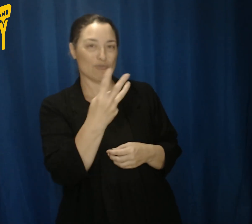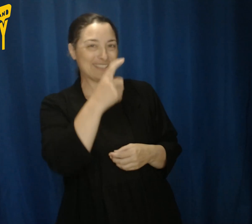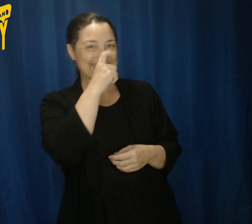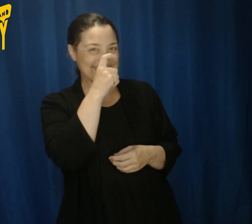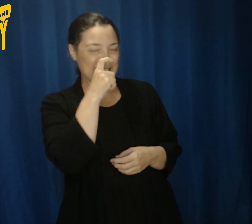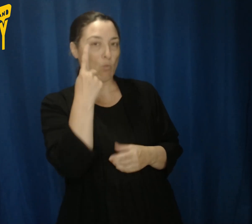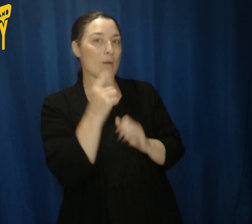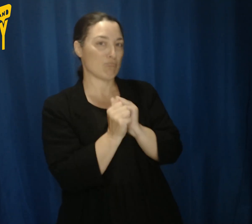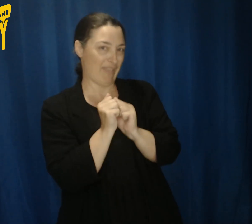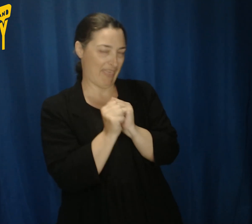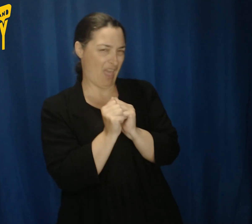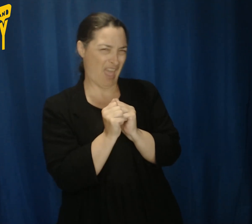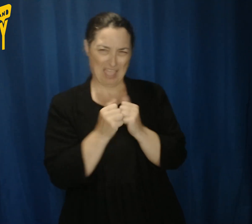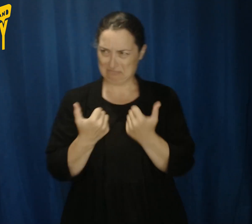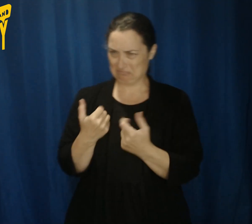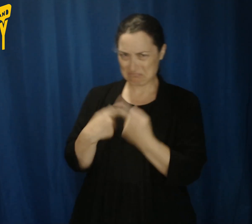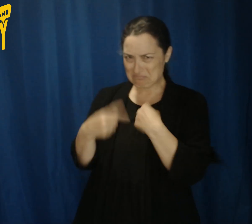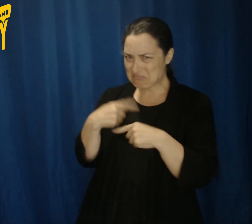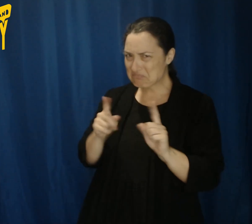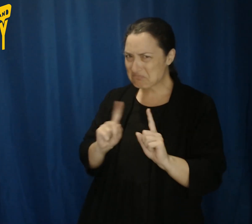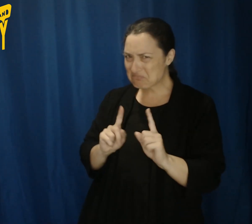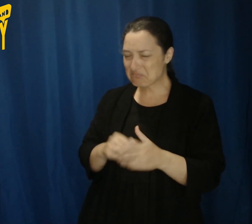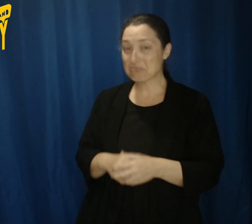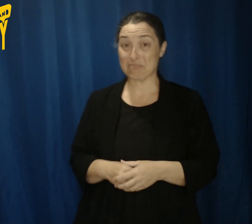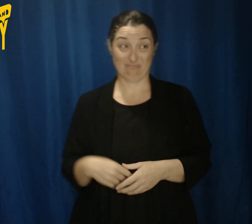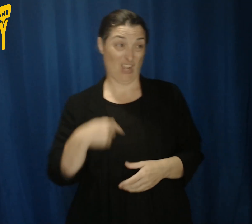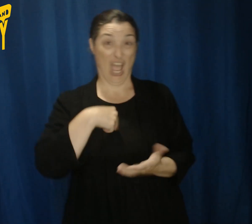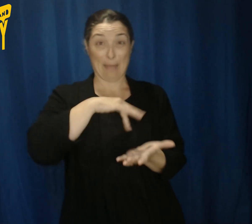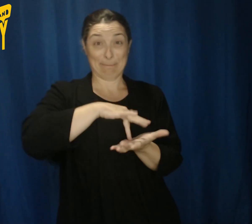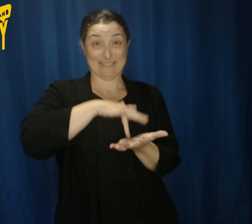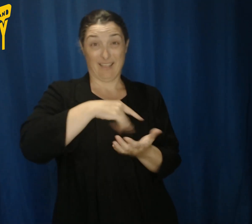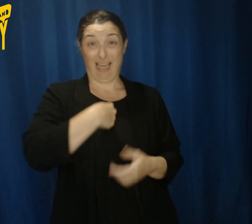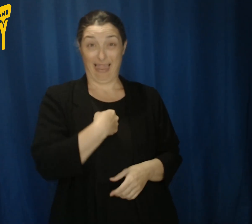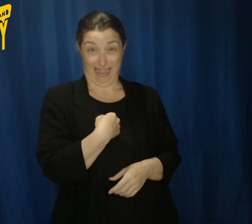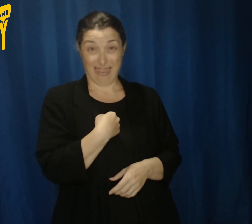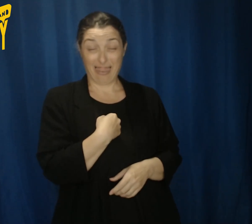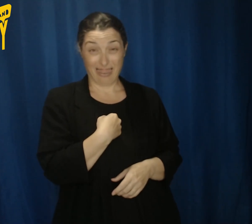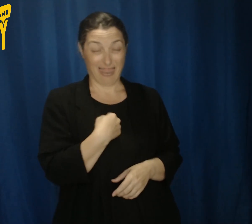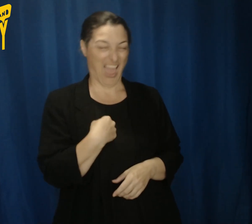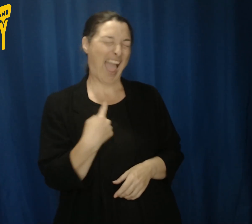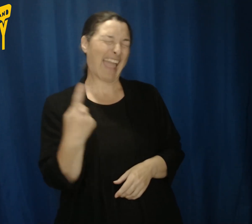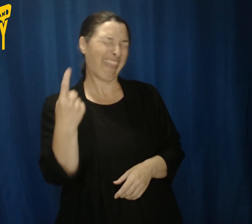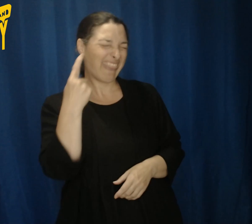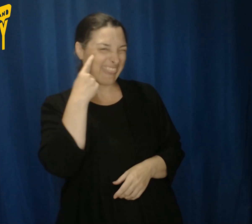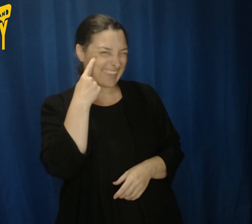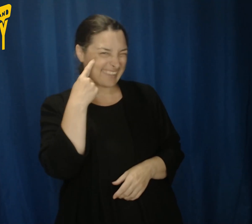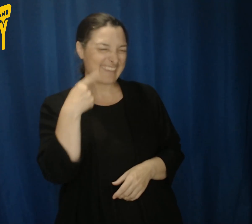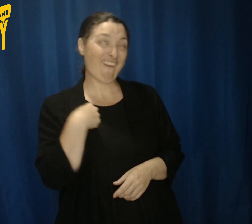what that was like. Well, I'm the middle child. I think I had the